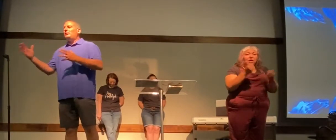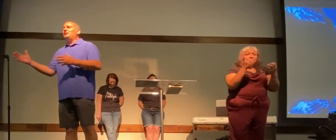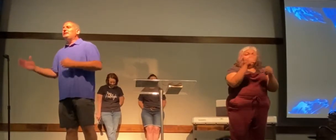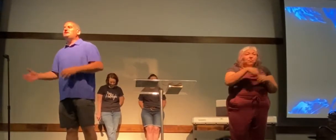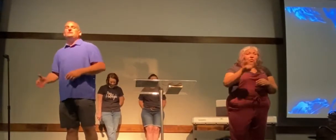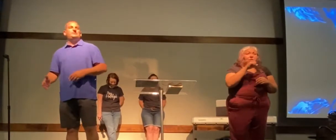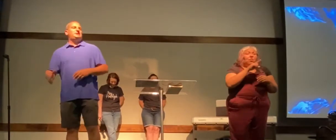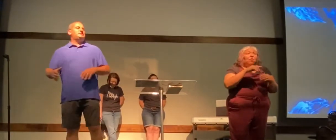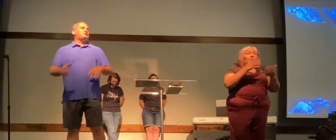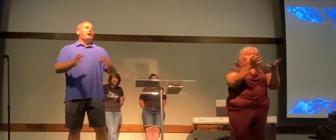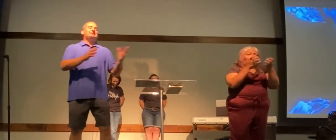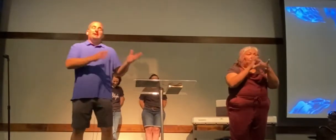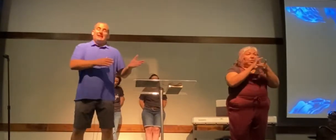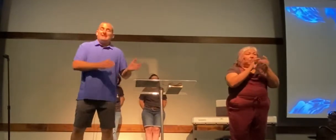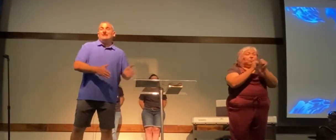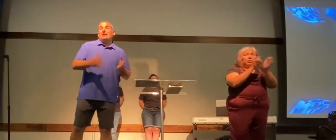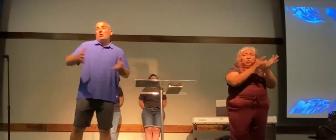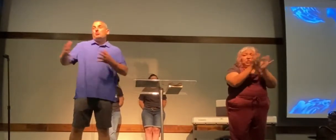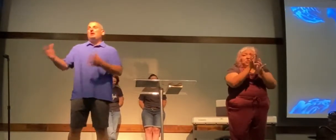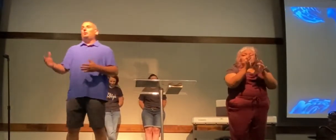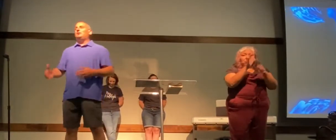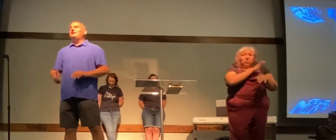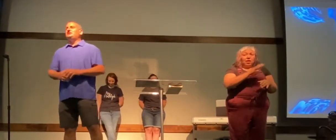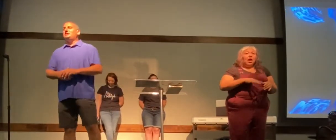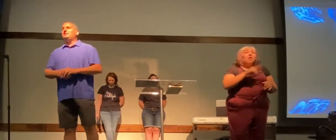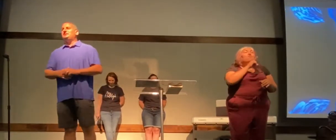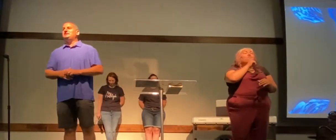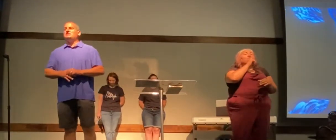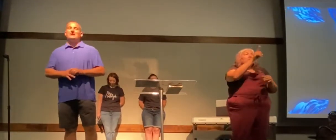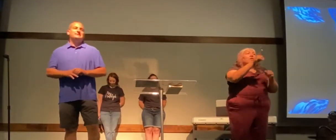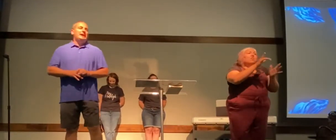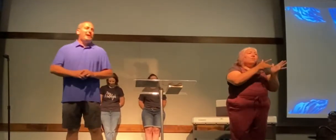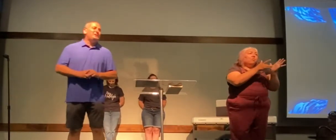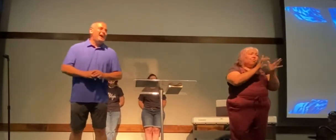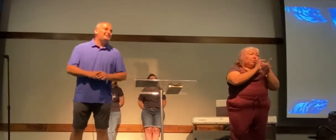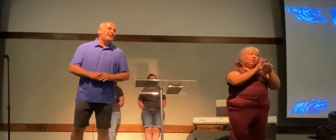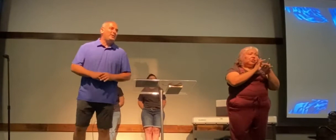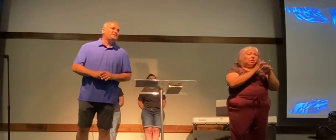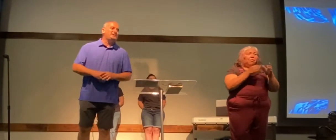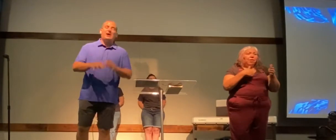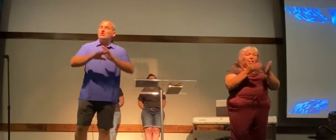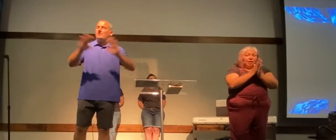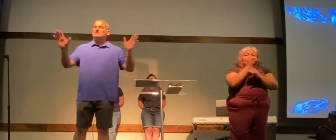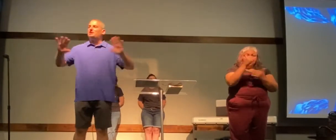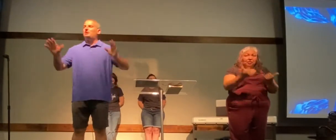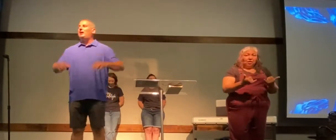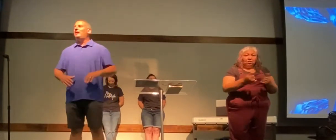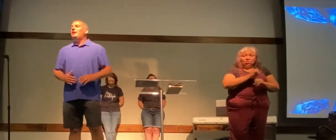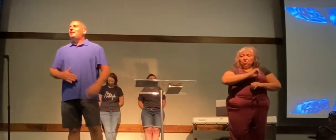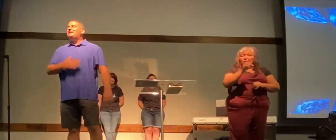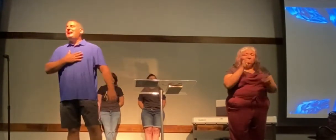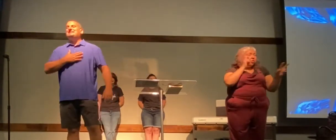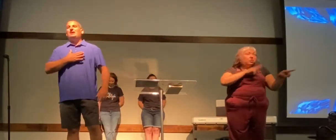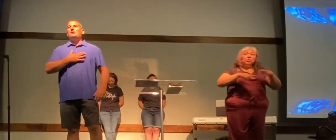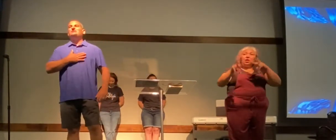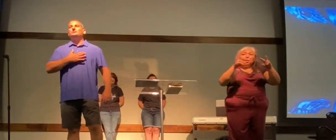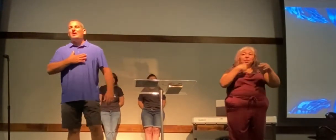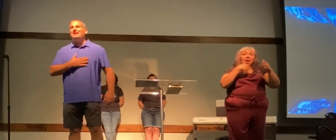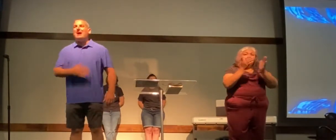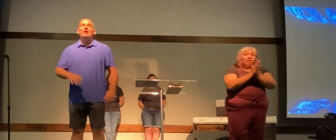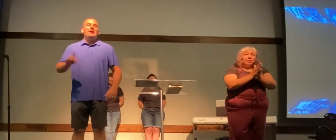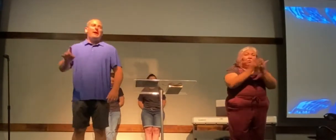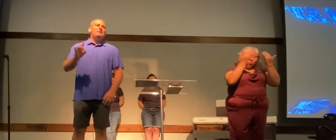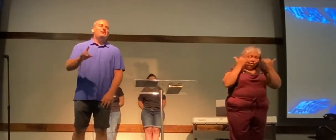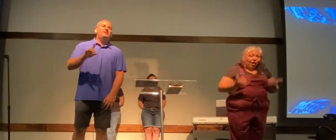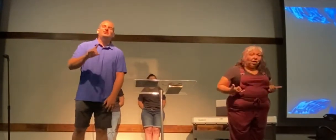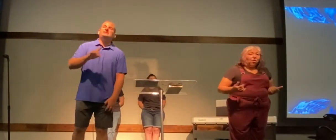want a relationship with Jesus Christ? And I said, a real relationship with Jesus Christ. I'm going to ask that question now. Nobody's looking around. I'm going to ask that question right